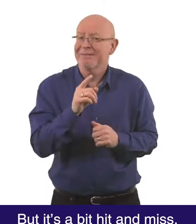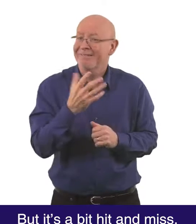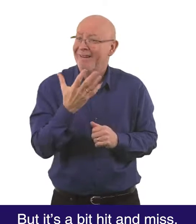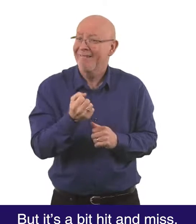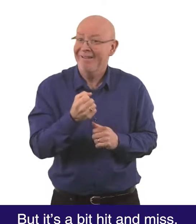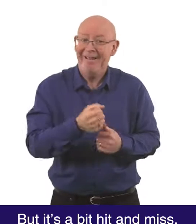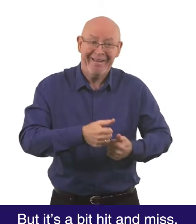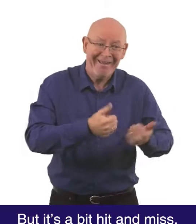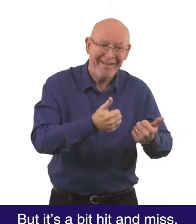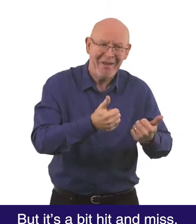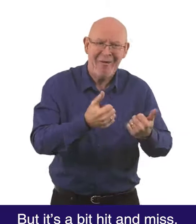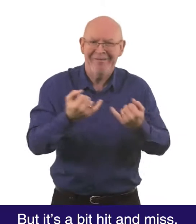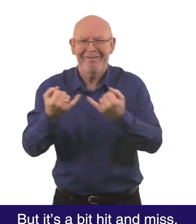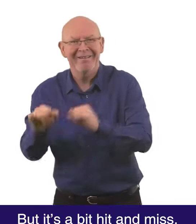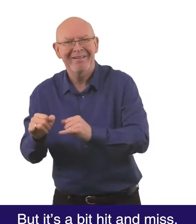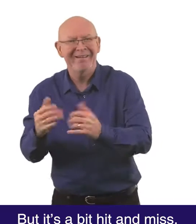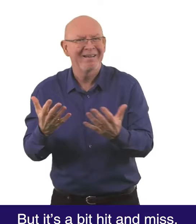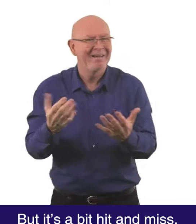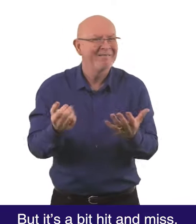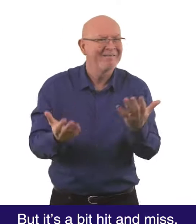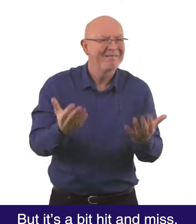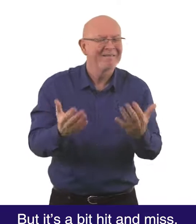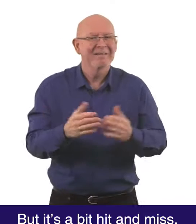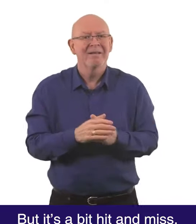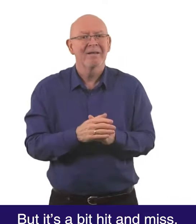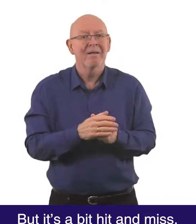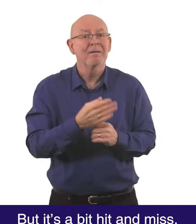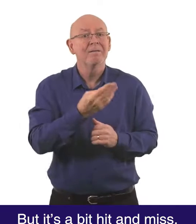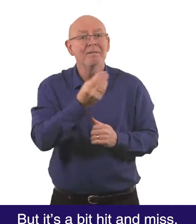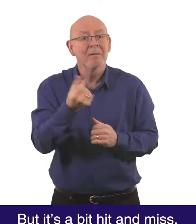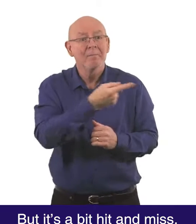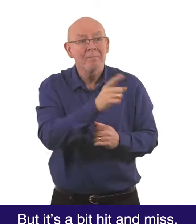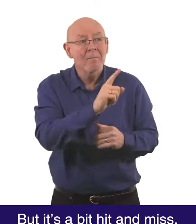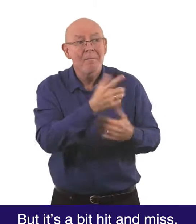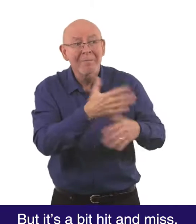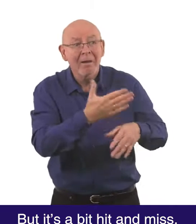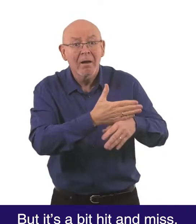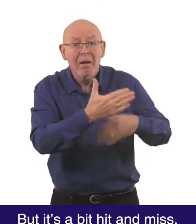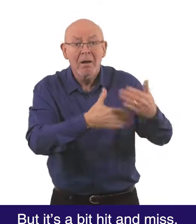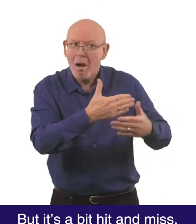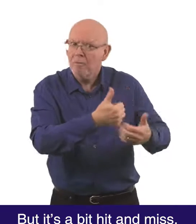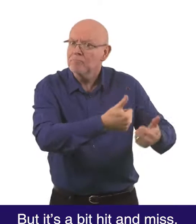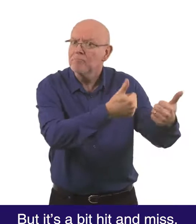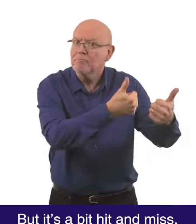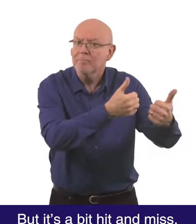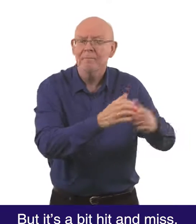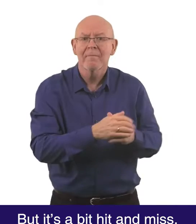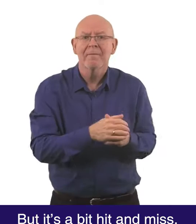But it's a bit hit and miss. Some of what they do is really good. Sometimes it isn't.